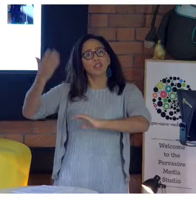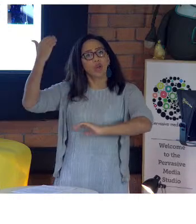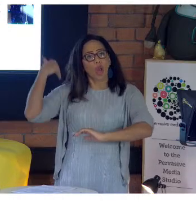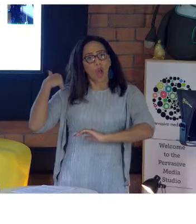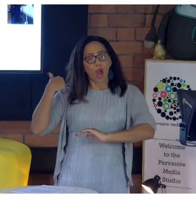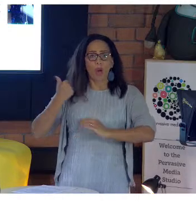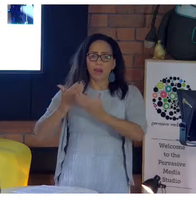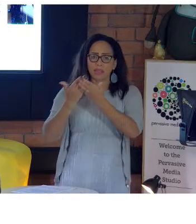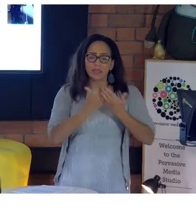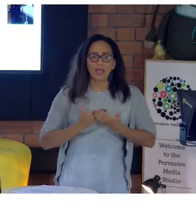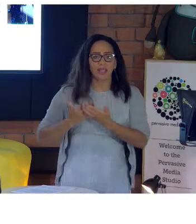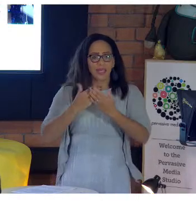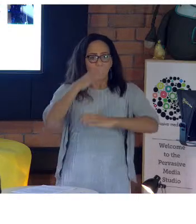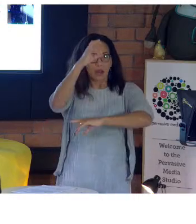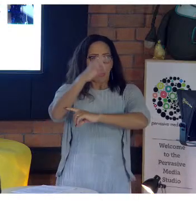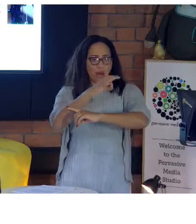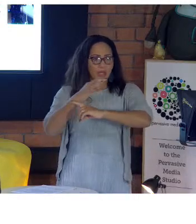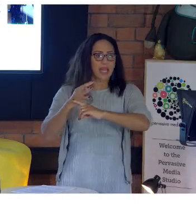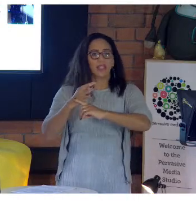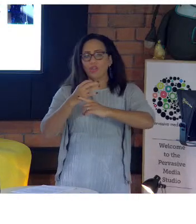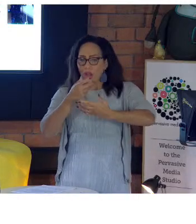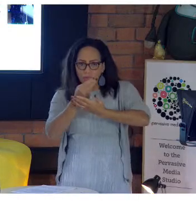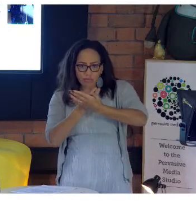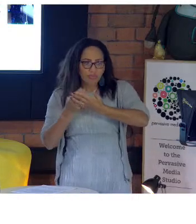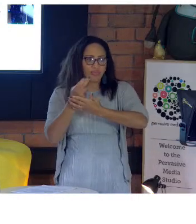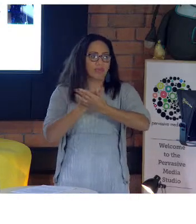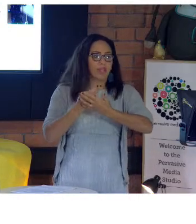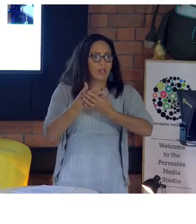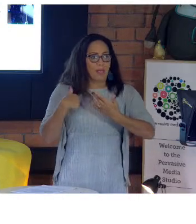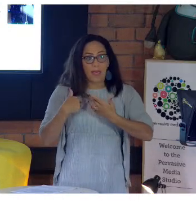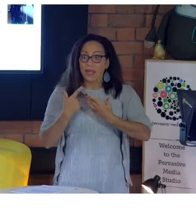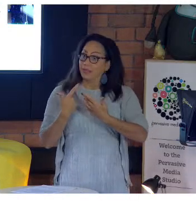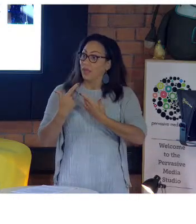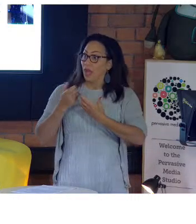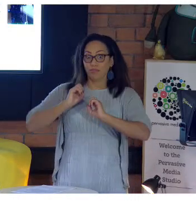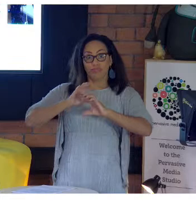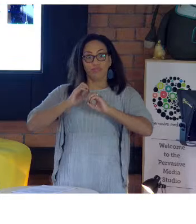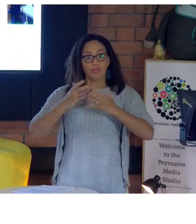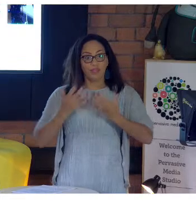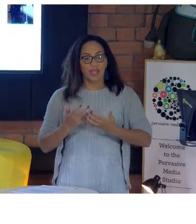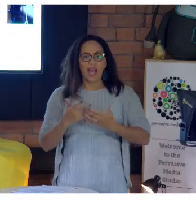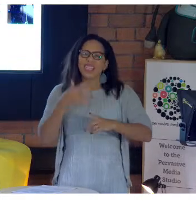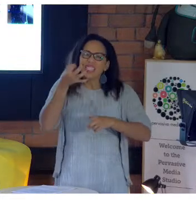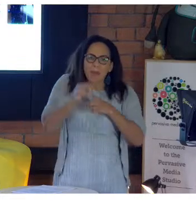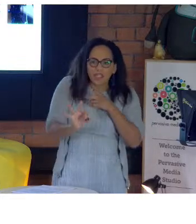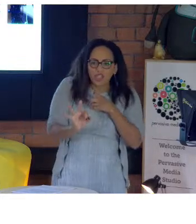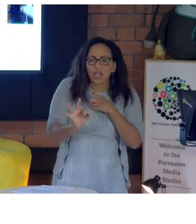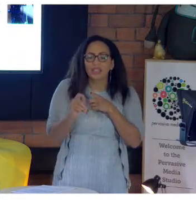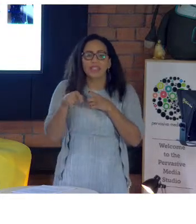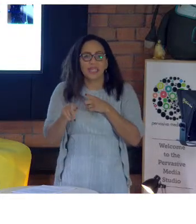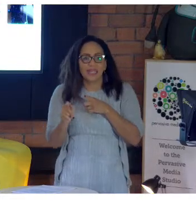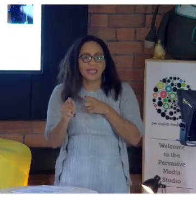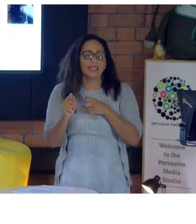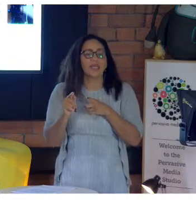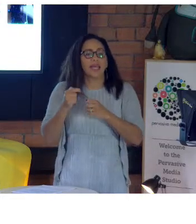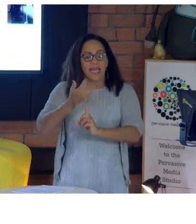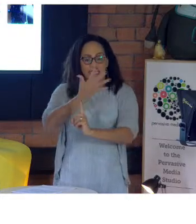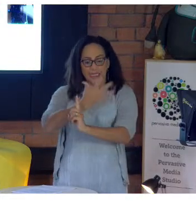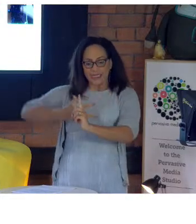architecture here in Paris, where I'm calling from today, and I specialized in scenography and set